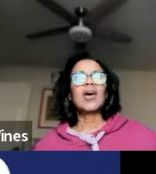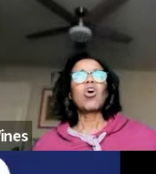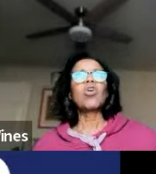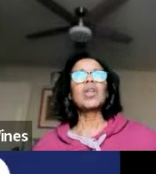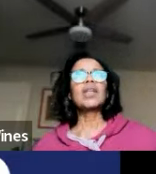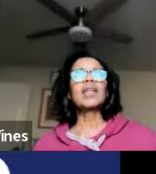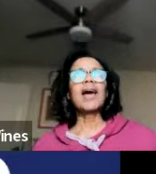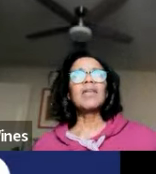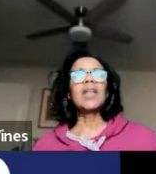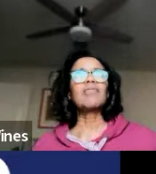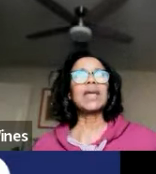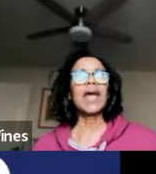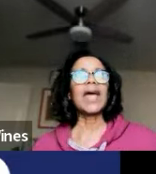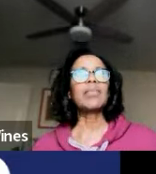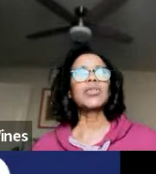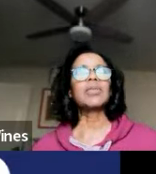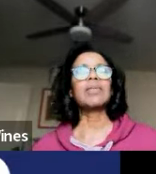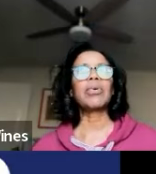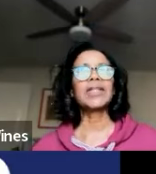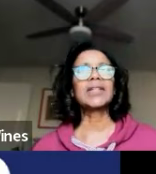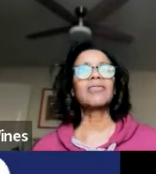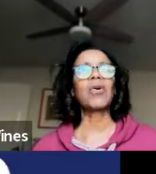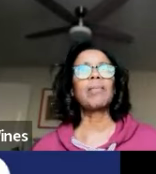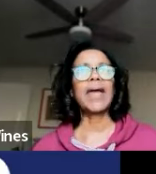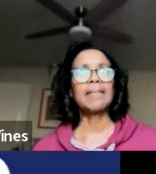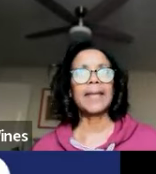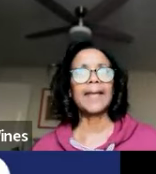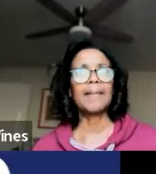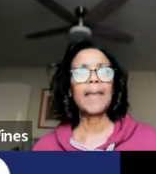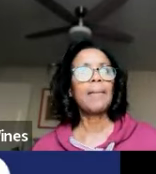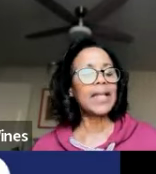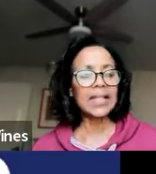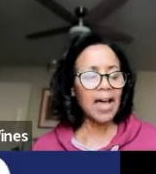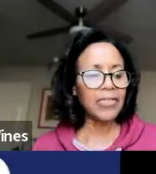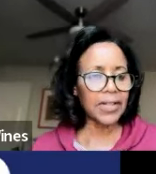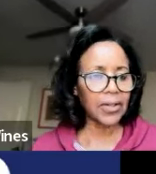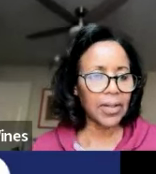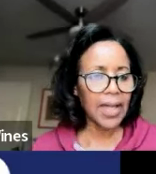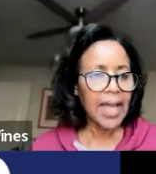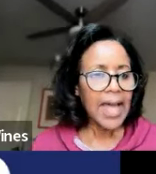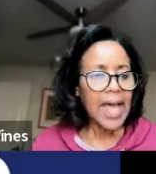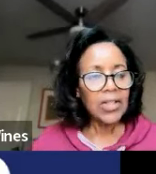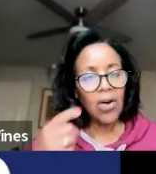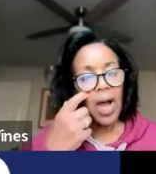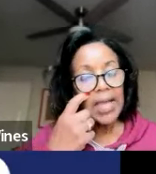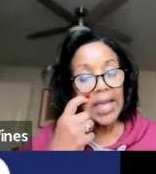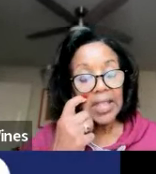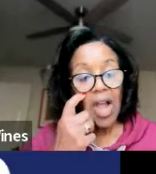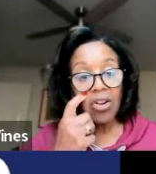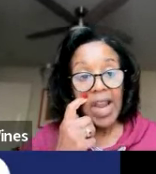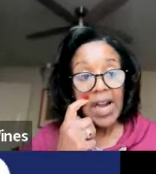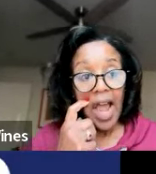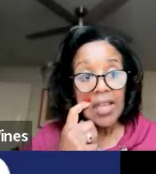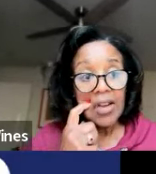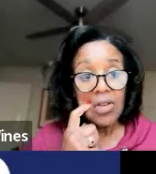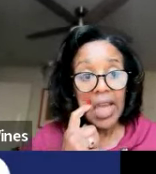the her level of being able to be present for a baby, but it's not physical. So it's